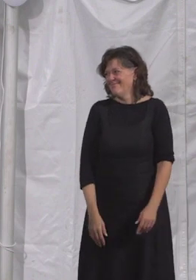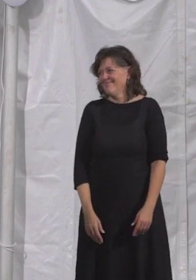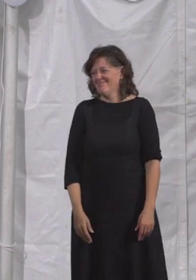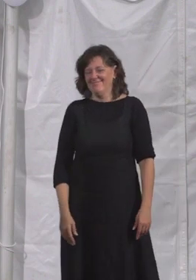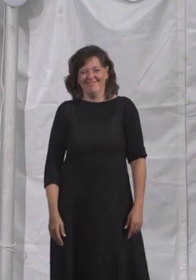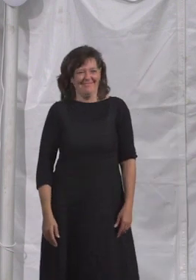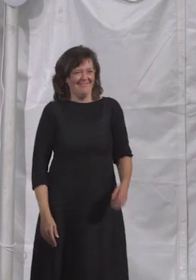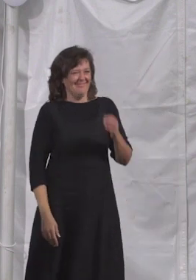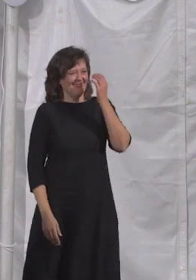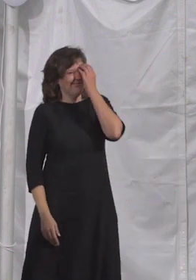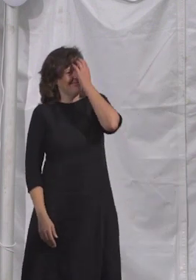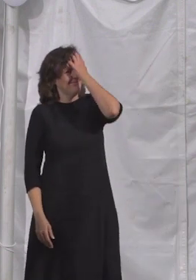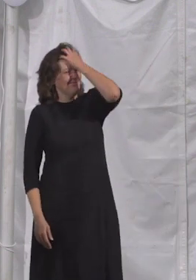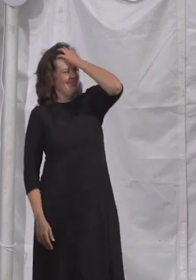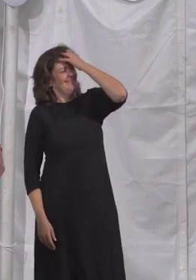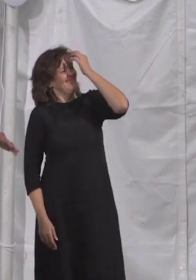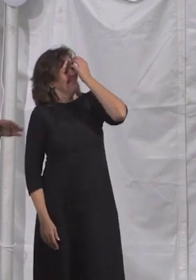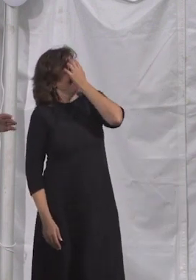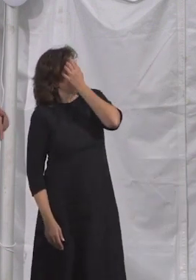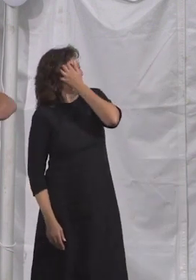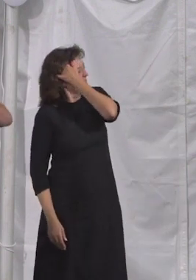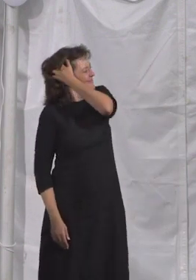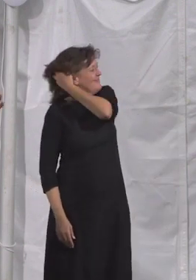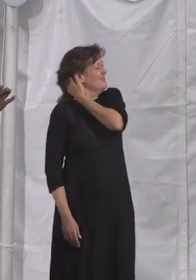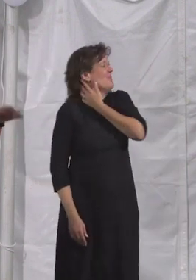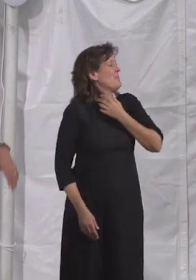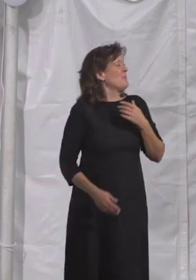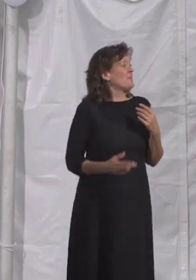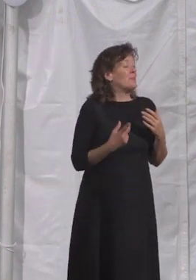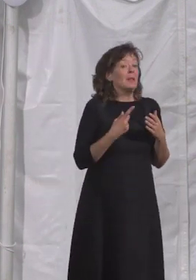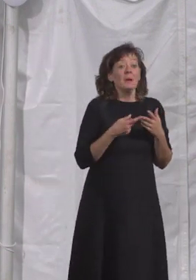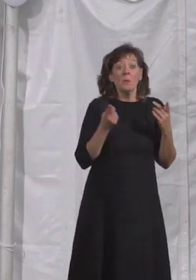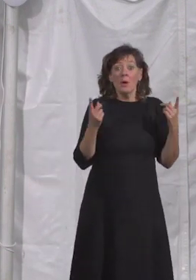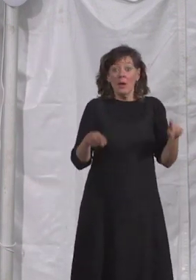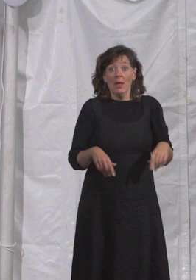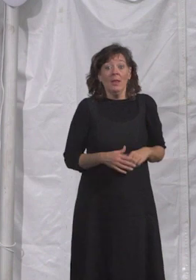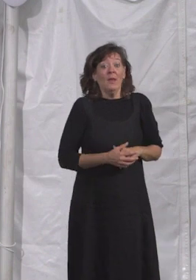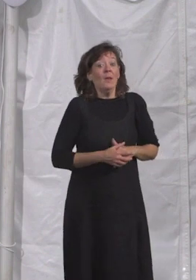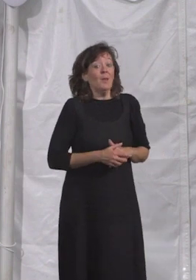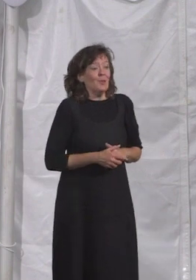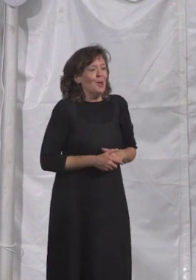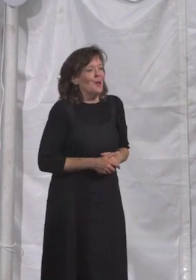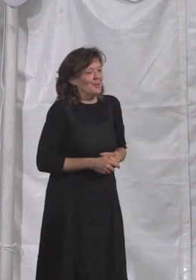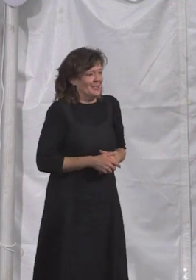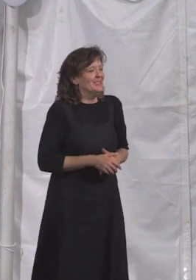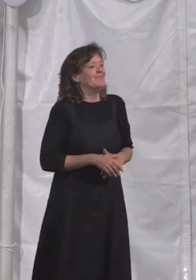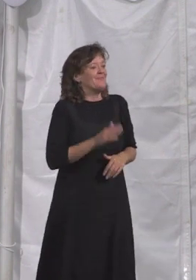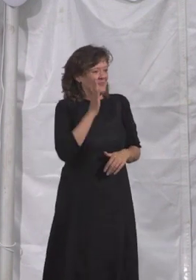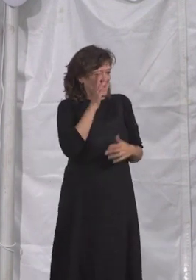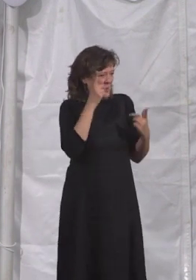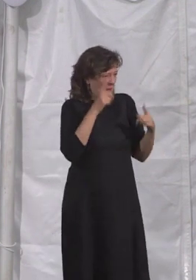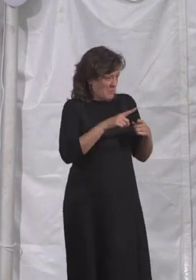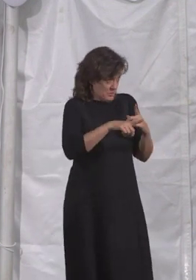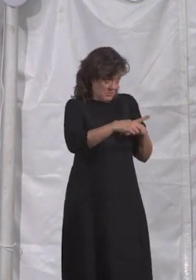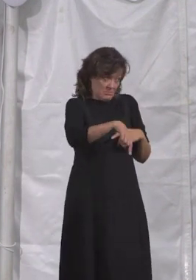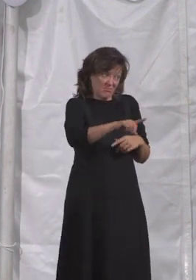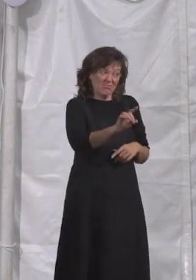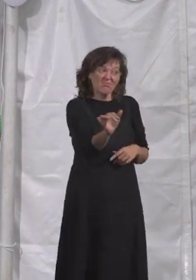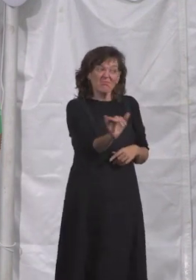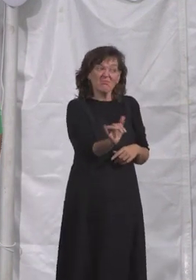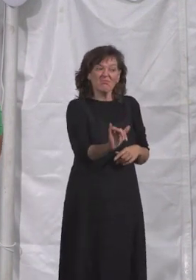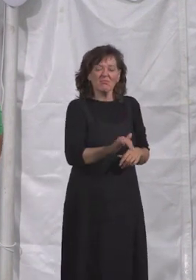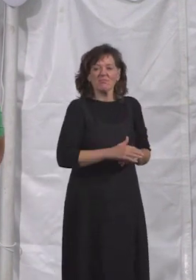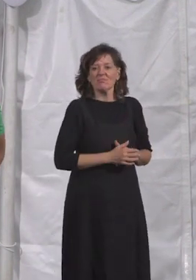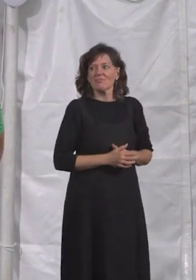Yeah. And I'll tell you what happens. It creeps up on you slowly, but it's going to happen to you just like it happened to the rest of us. You've seen